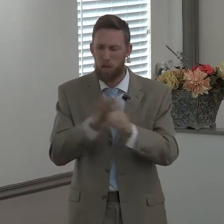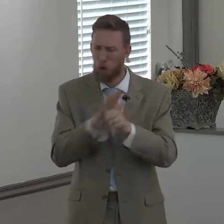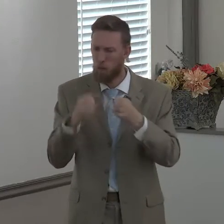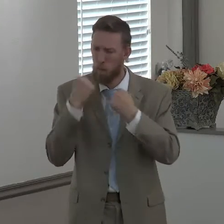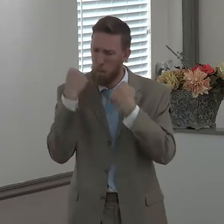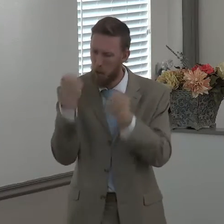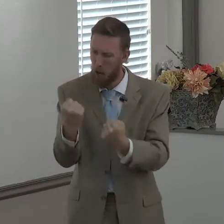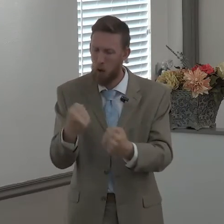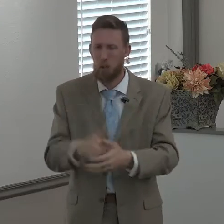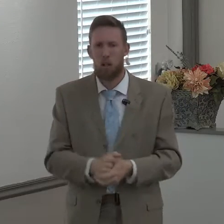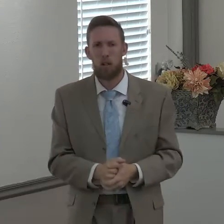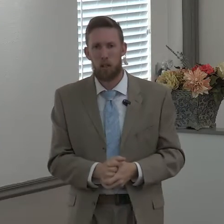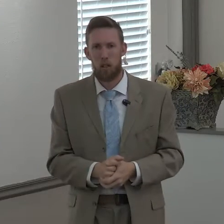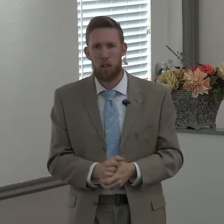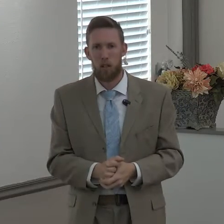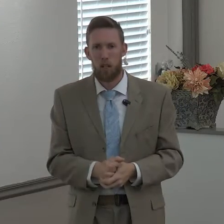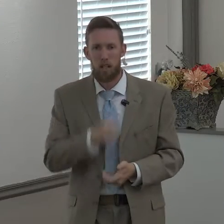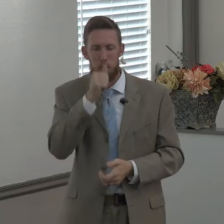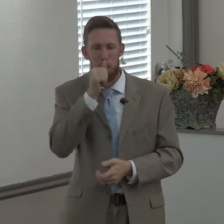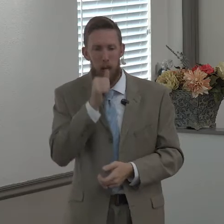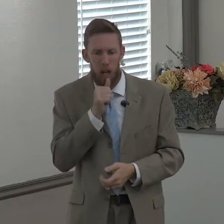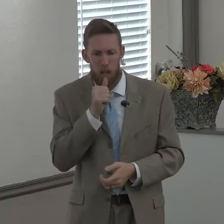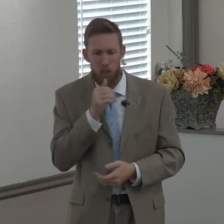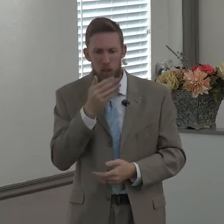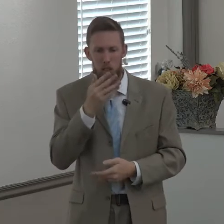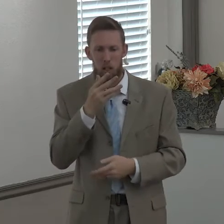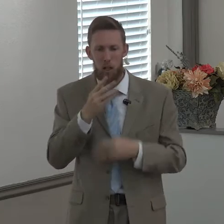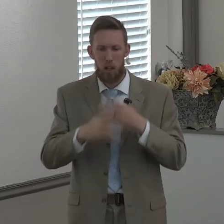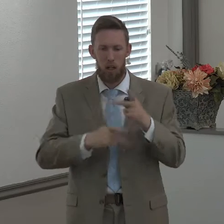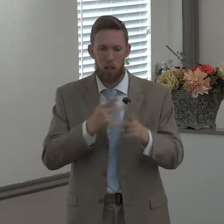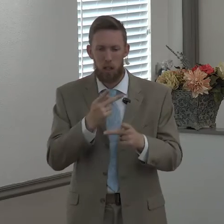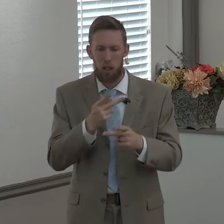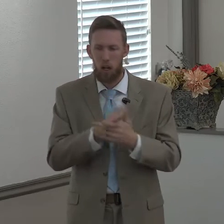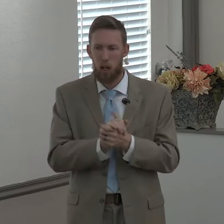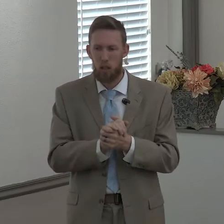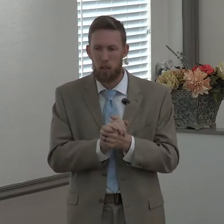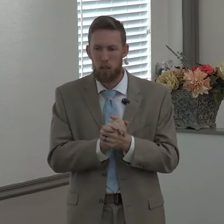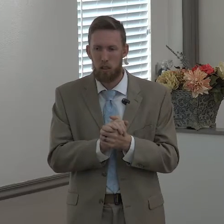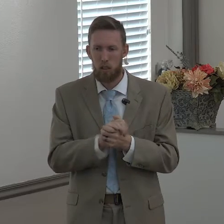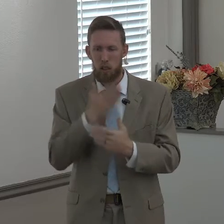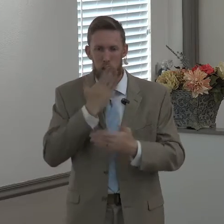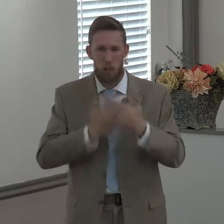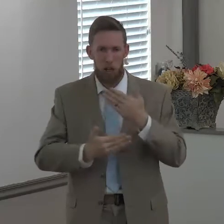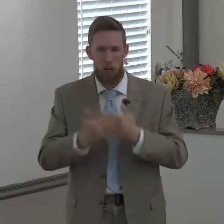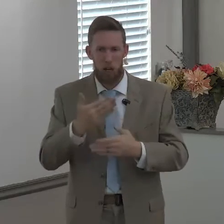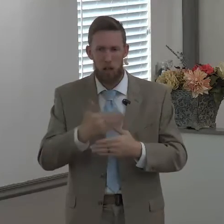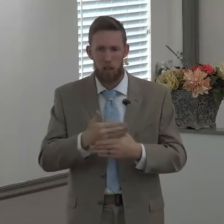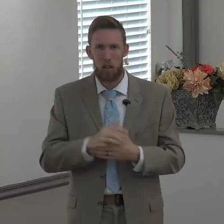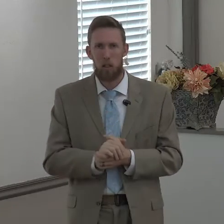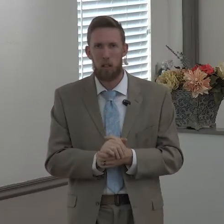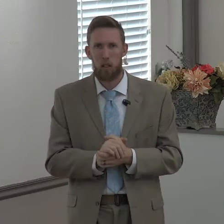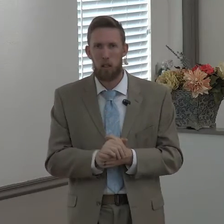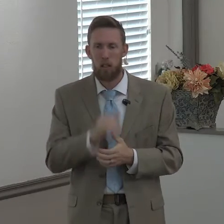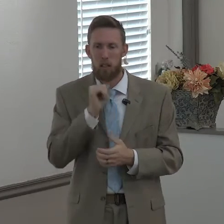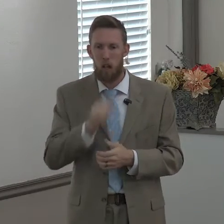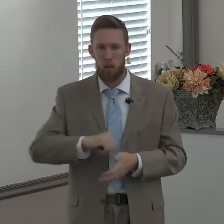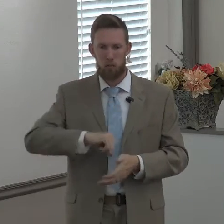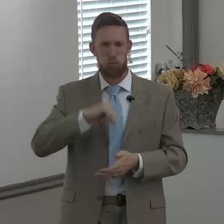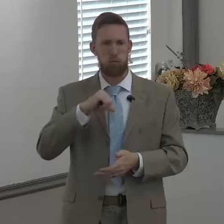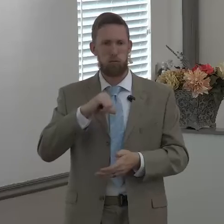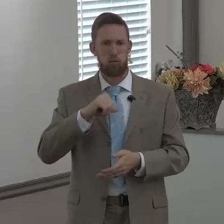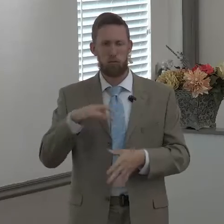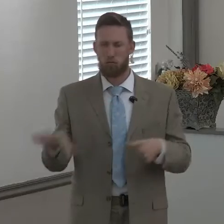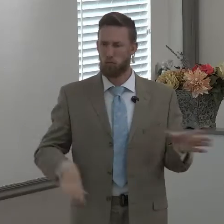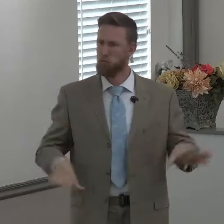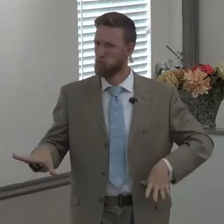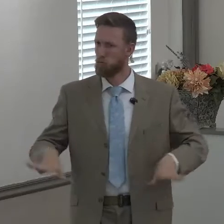Number two, sacrificial love is powerful. It's powerful. Beginning in verse 4, it says, charity